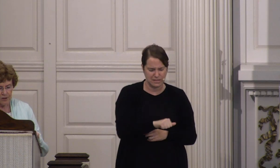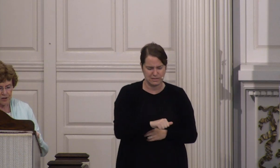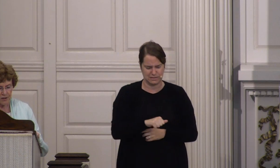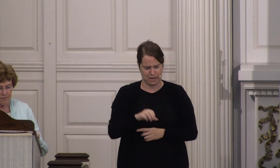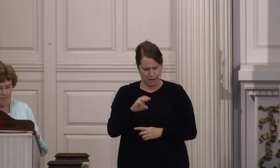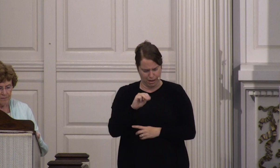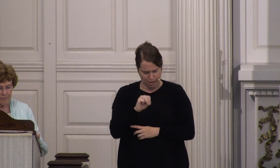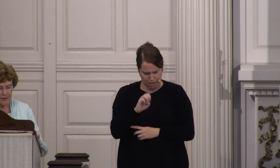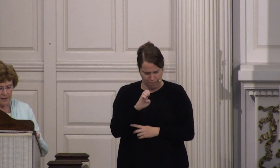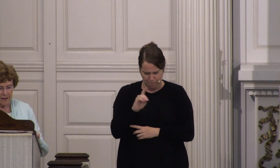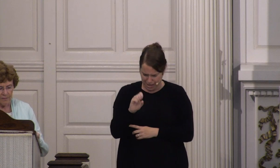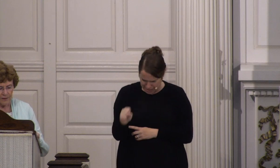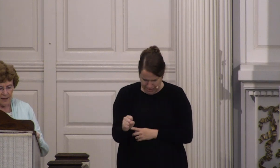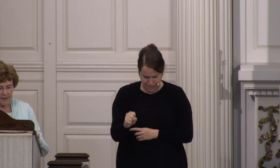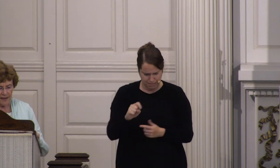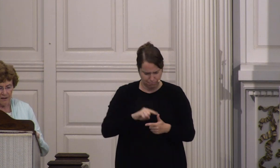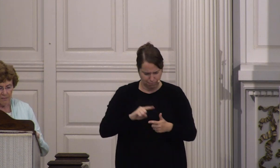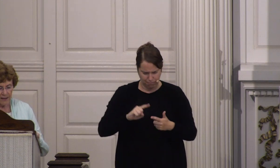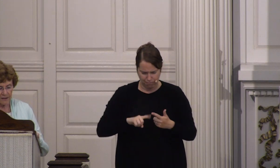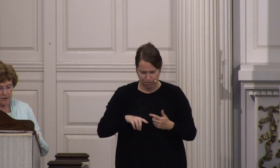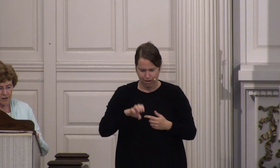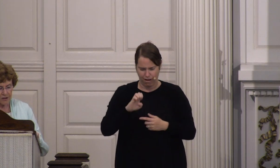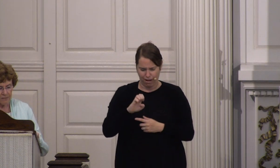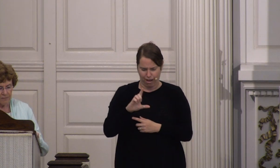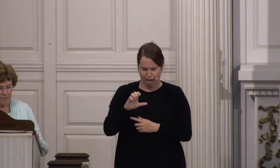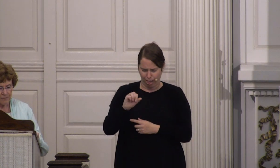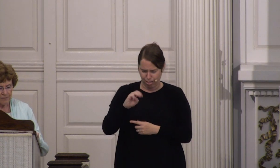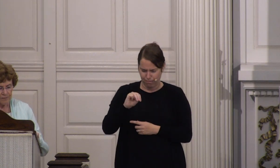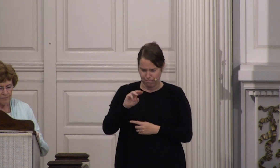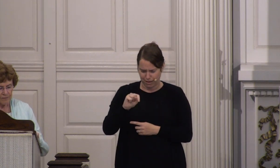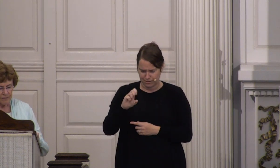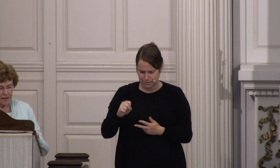Medes, and Elamites,